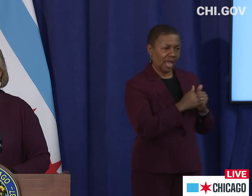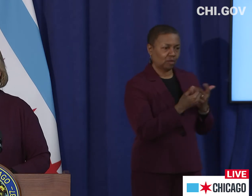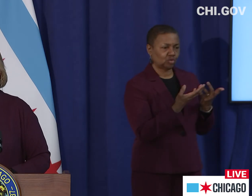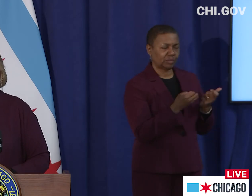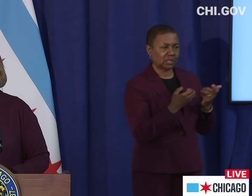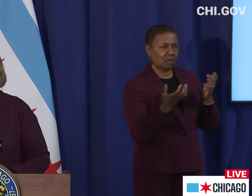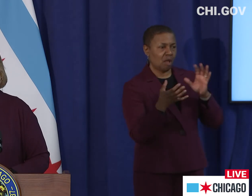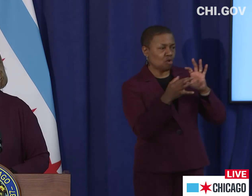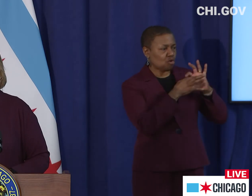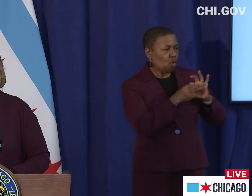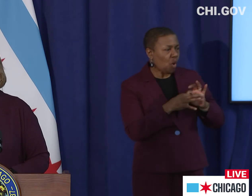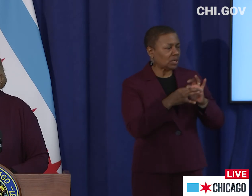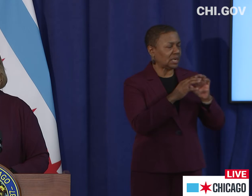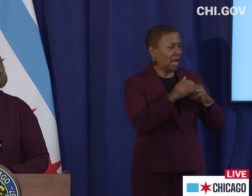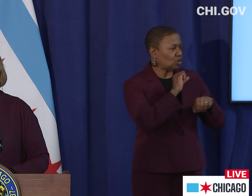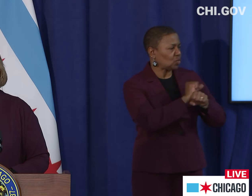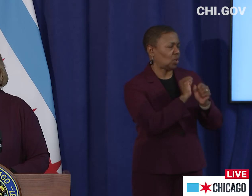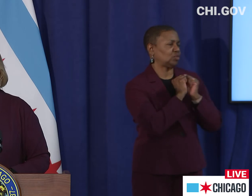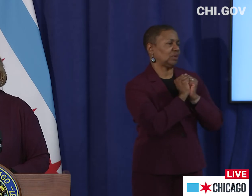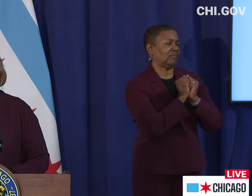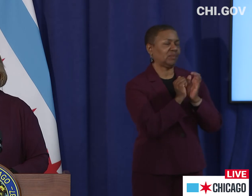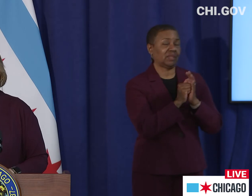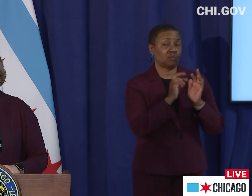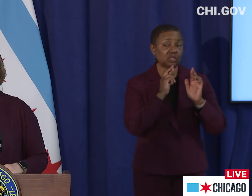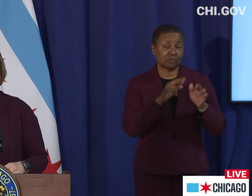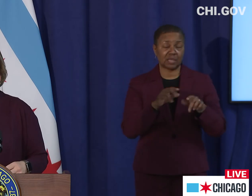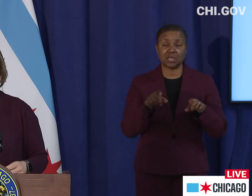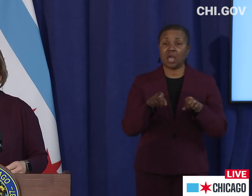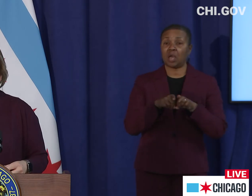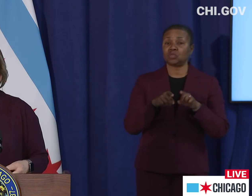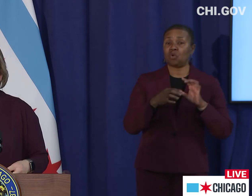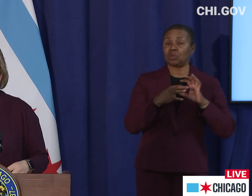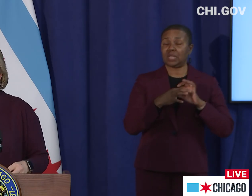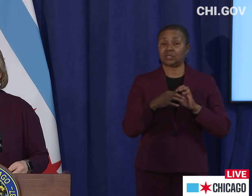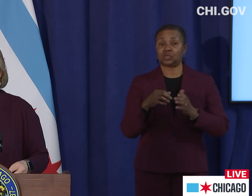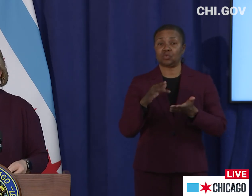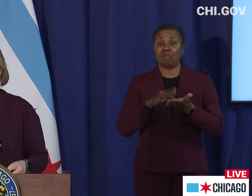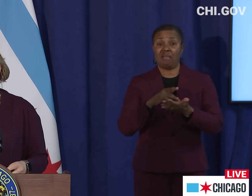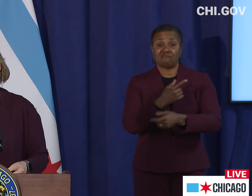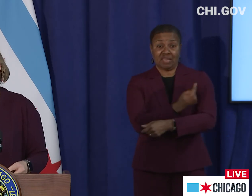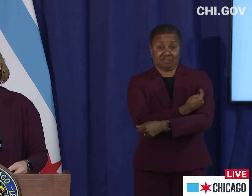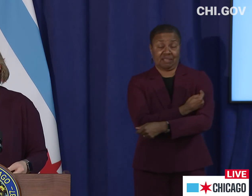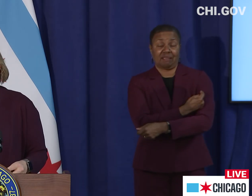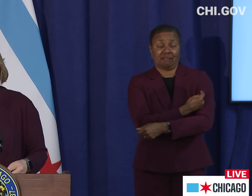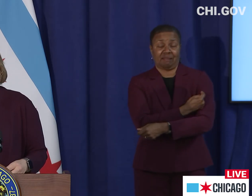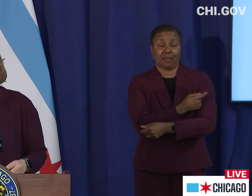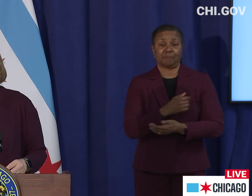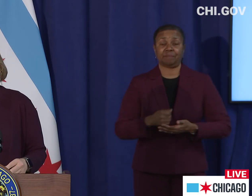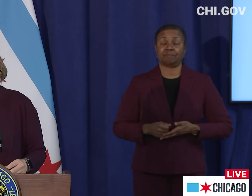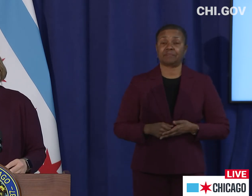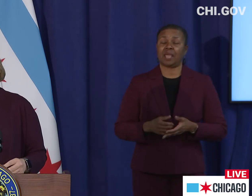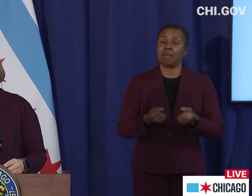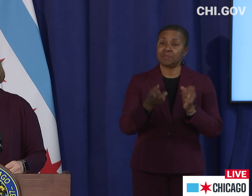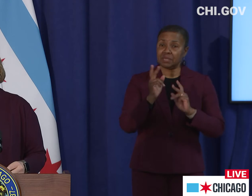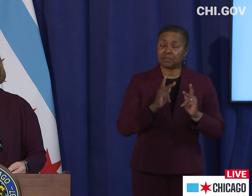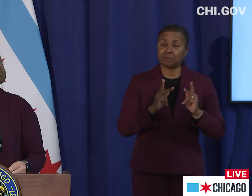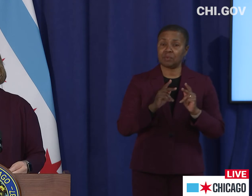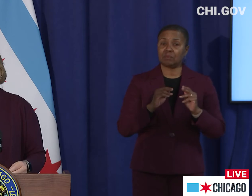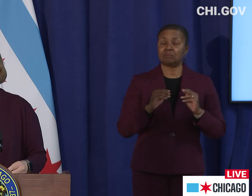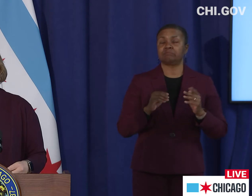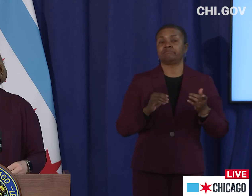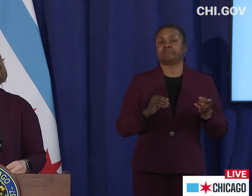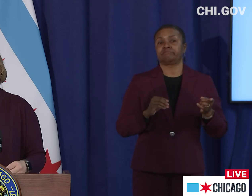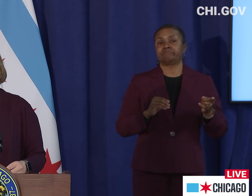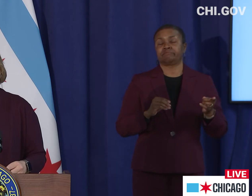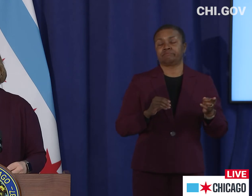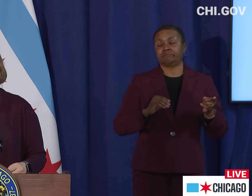be coordinated, in this response. We've also talked about it related to vaccine, and the fact of the matter is, a lot of people move